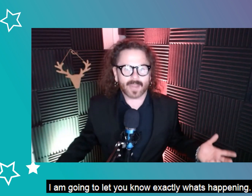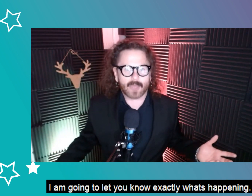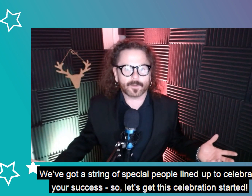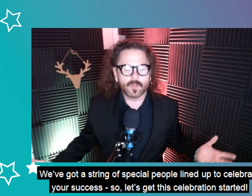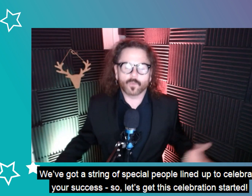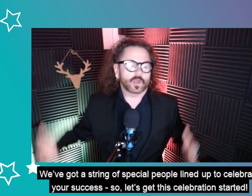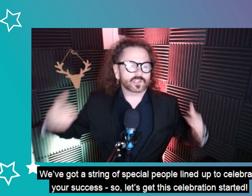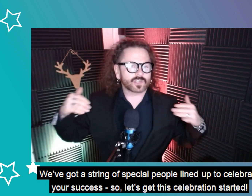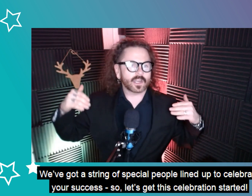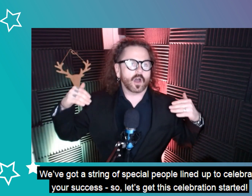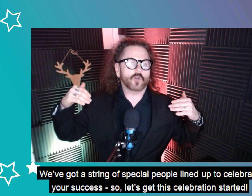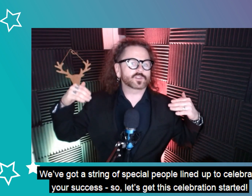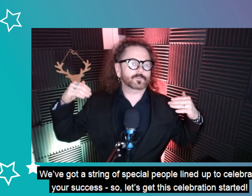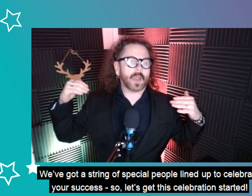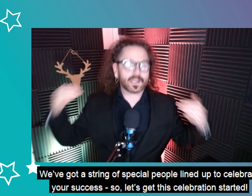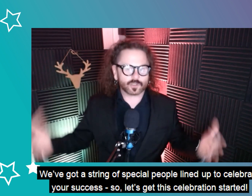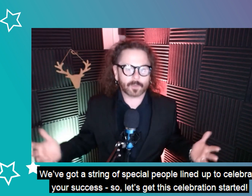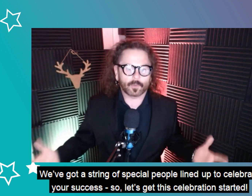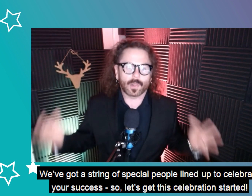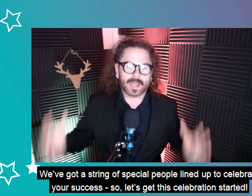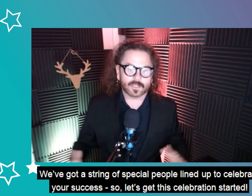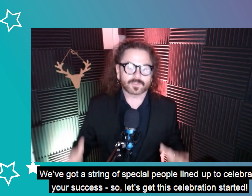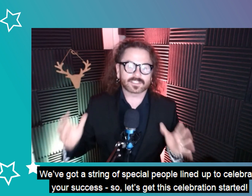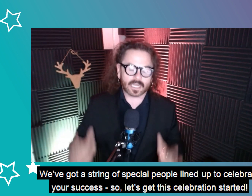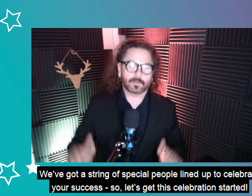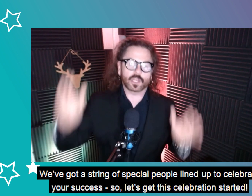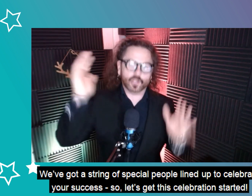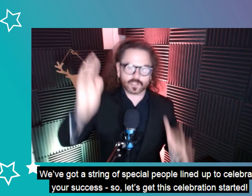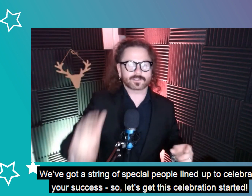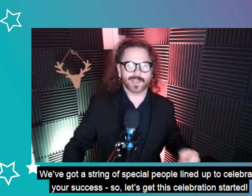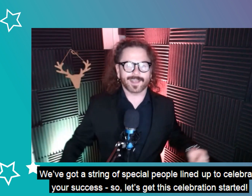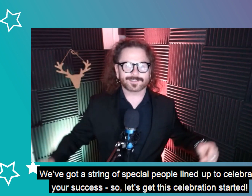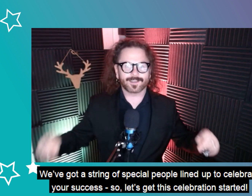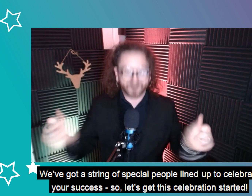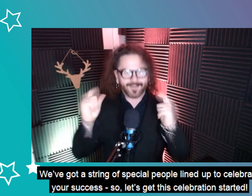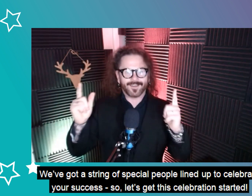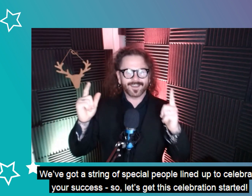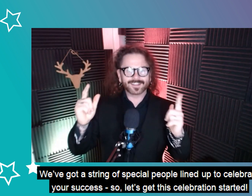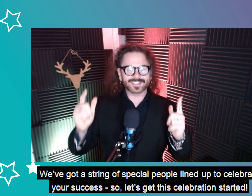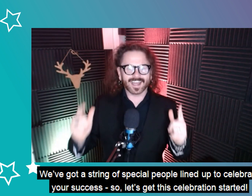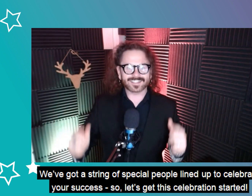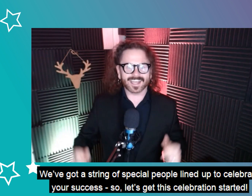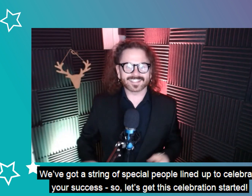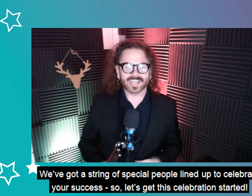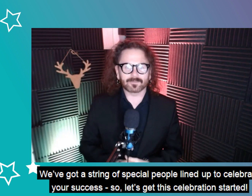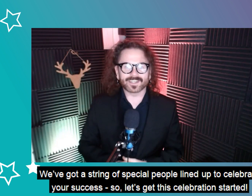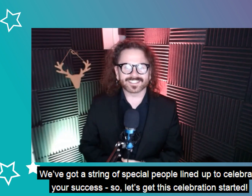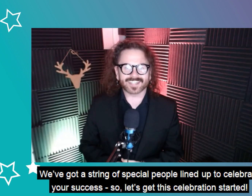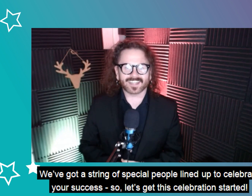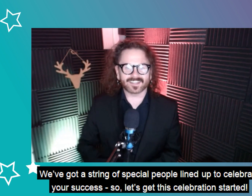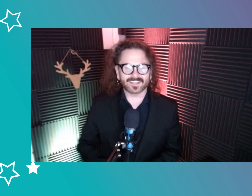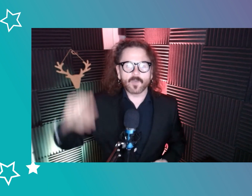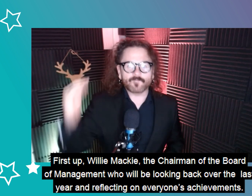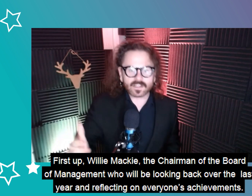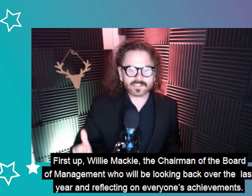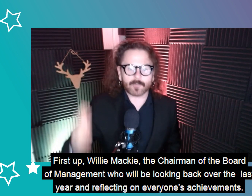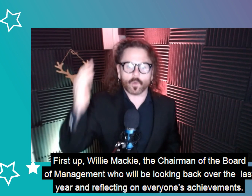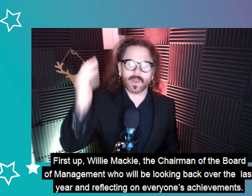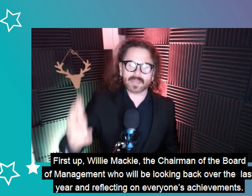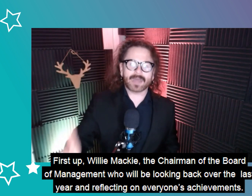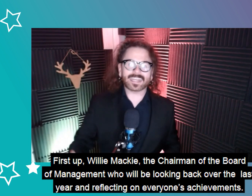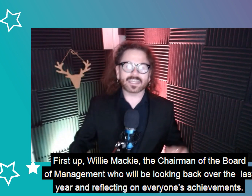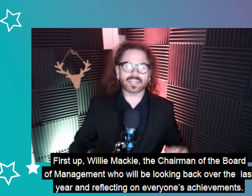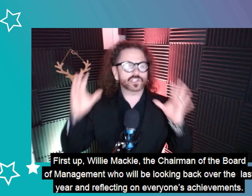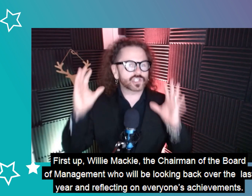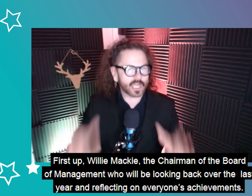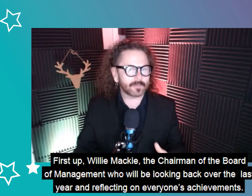what's going to be happening. We've got a string of special people lined up to celebrate your success. So let's get the celebration started. First up,